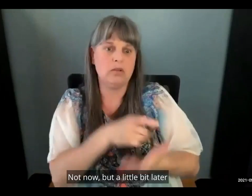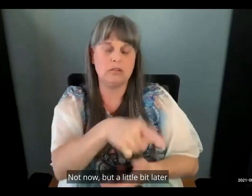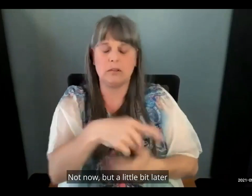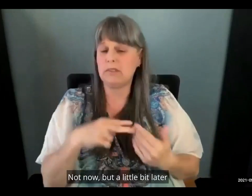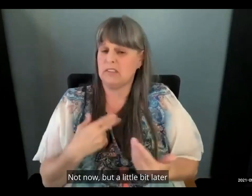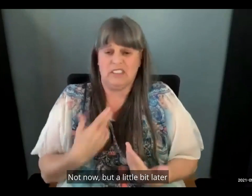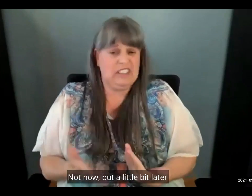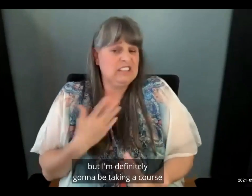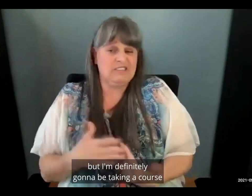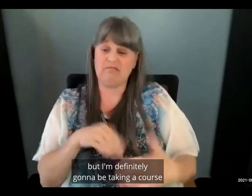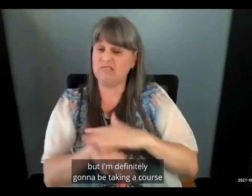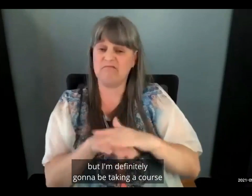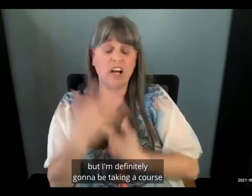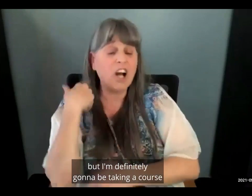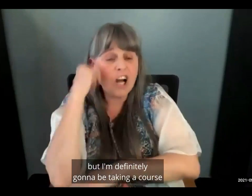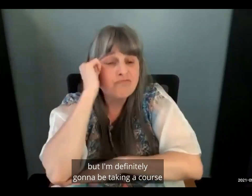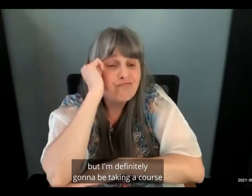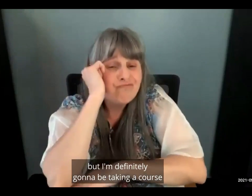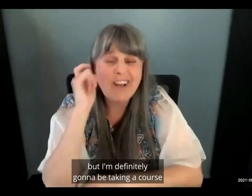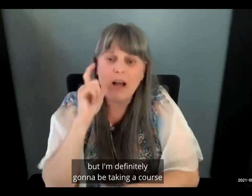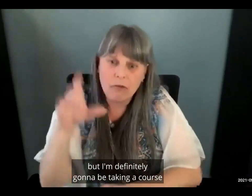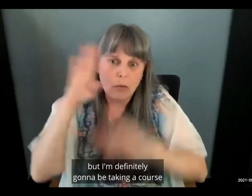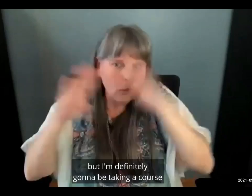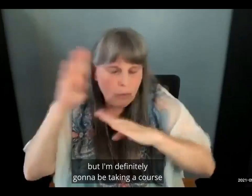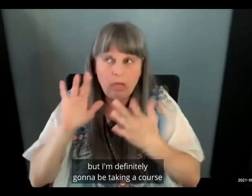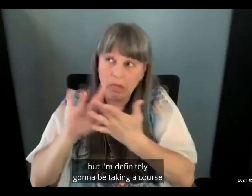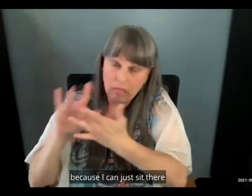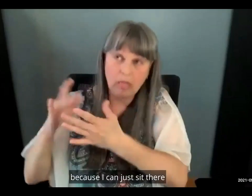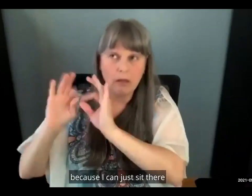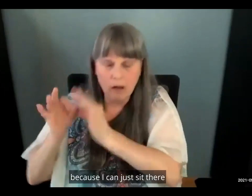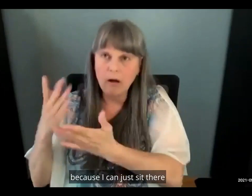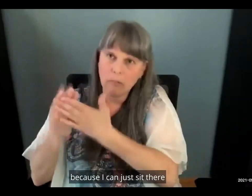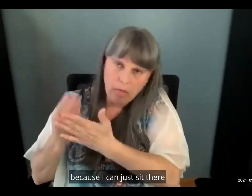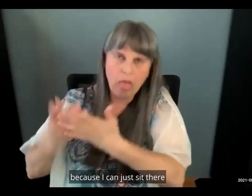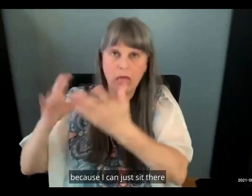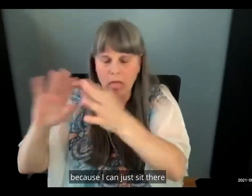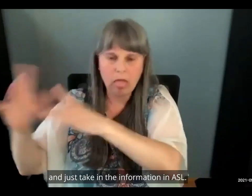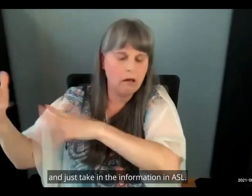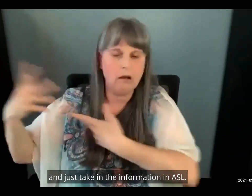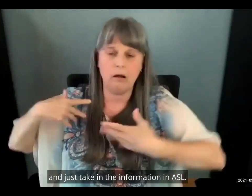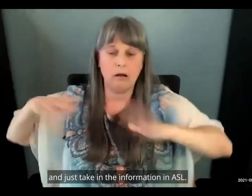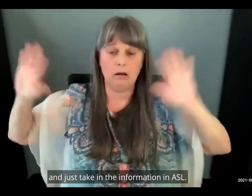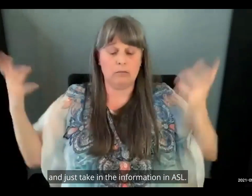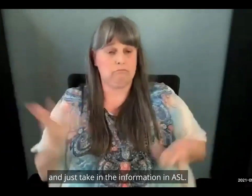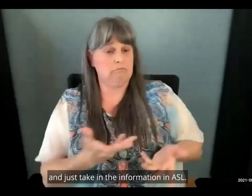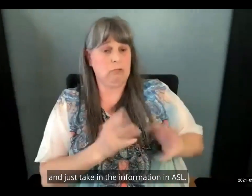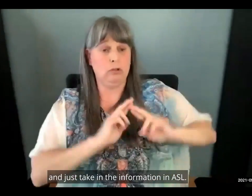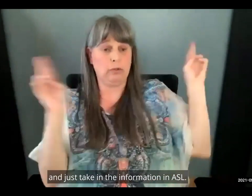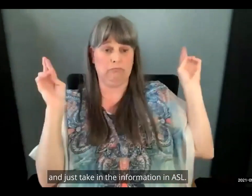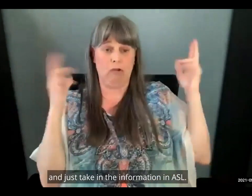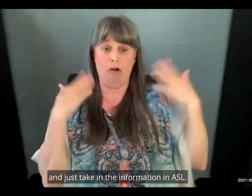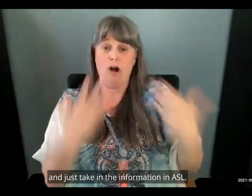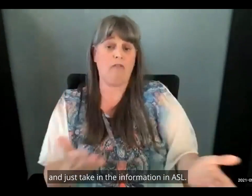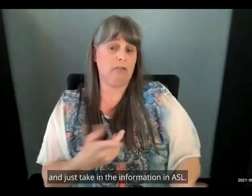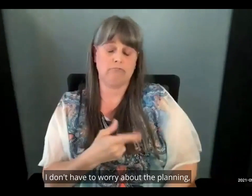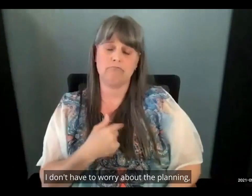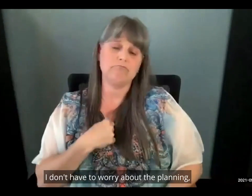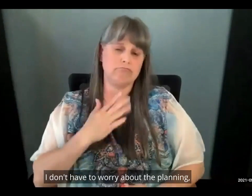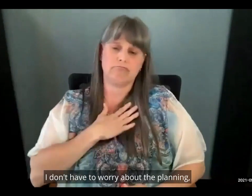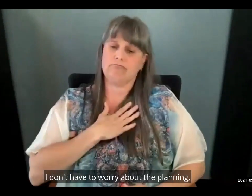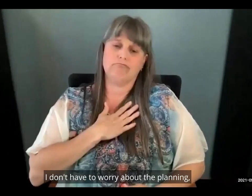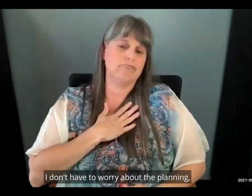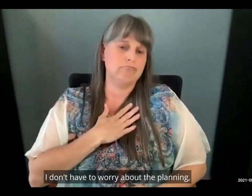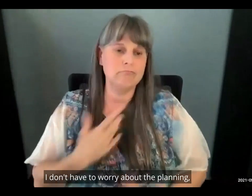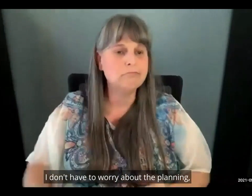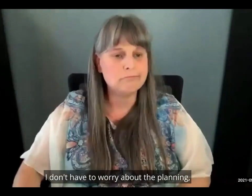Not now, but a little bit later. But I'm definitely going to be taking a course, because I can just sit there and just take in the information in ASL. I don't